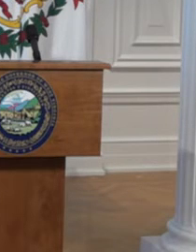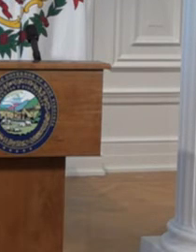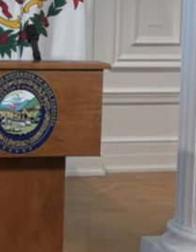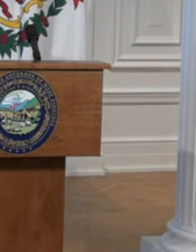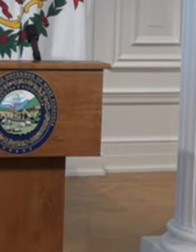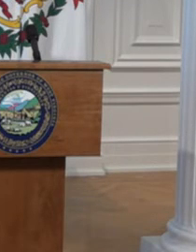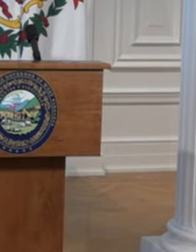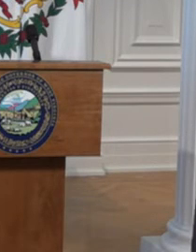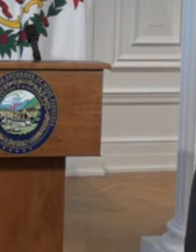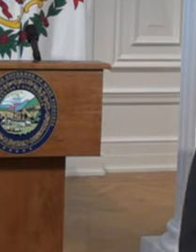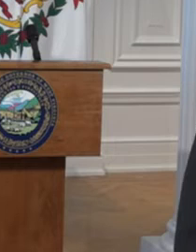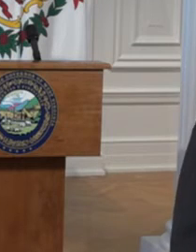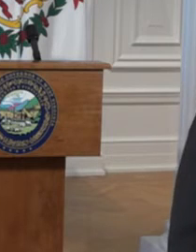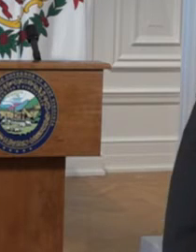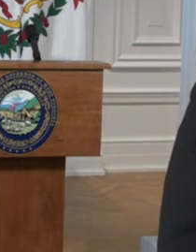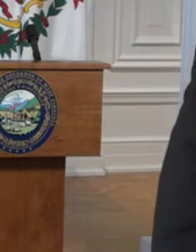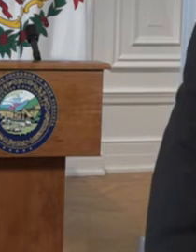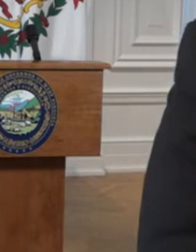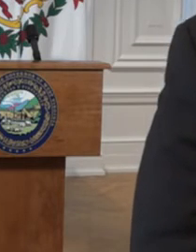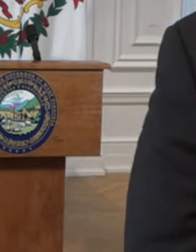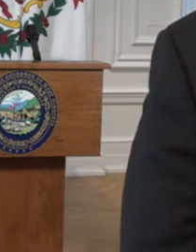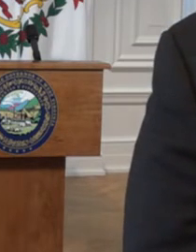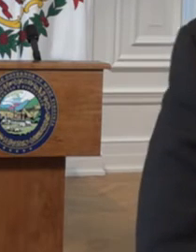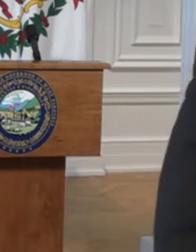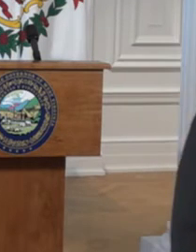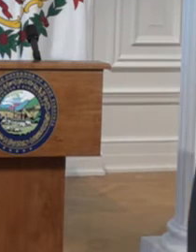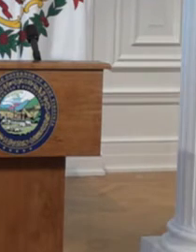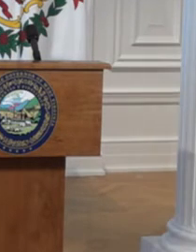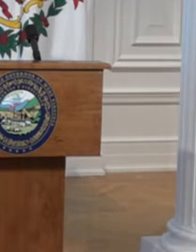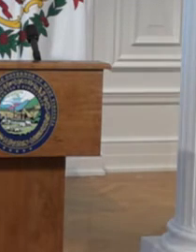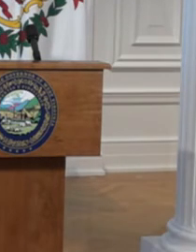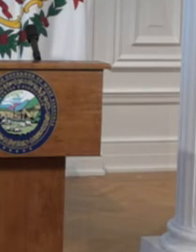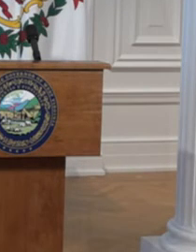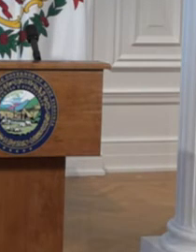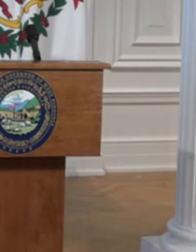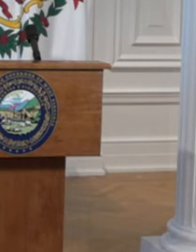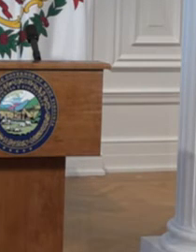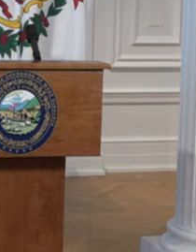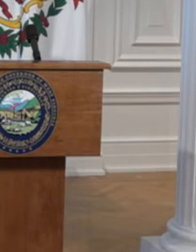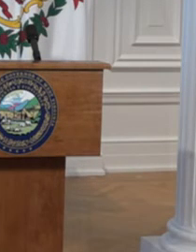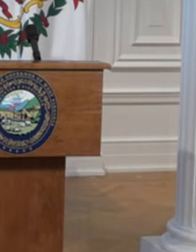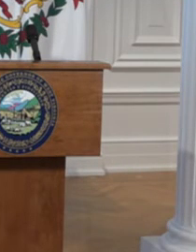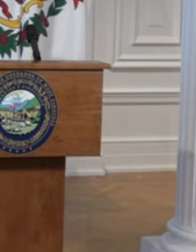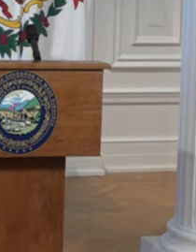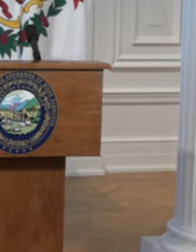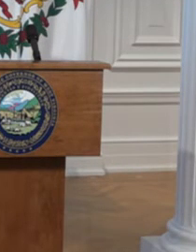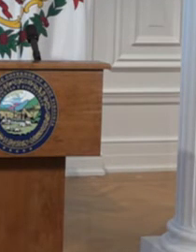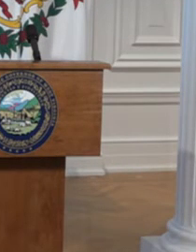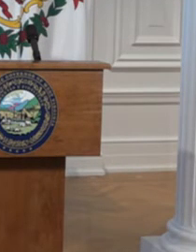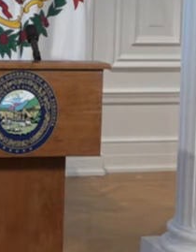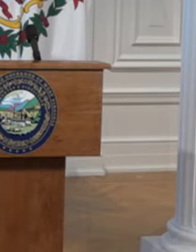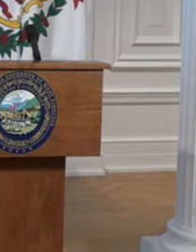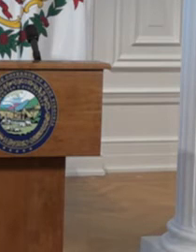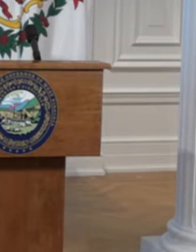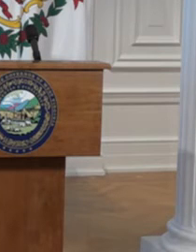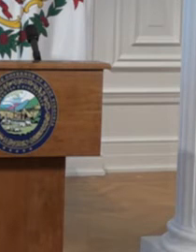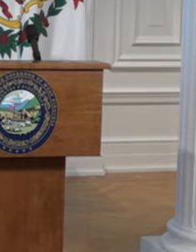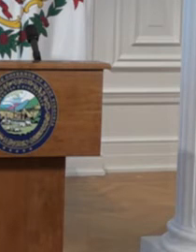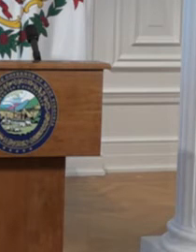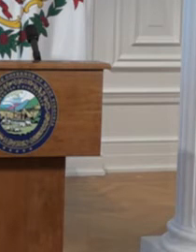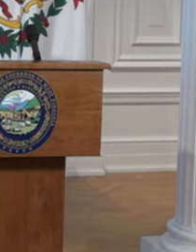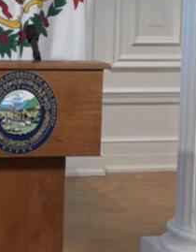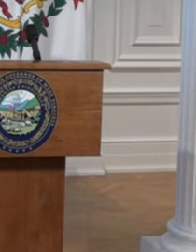the locations of the Lowe's home improvement stores where FEMA will be able to give some home